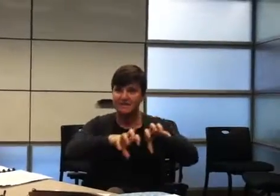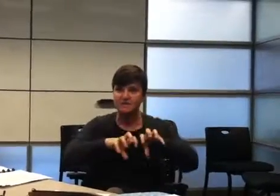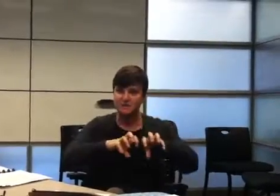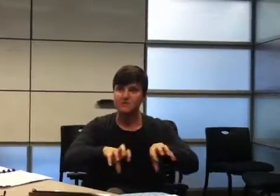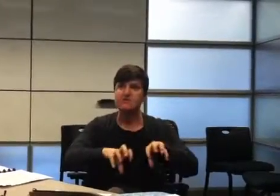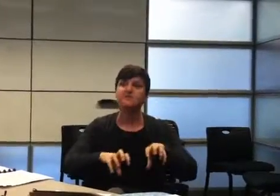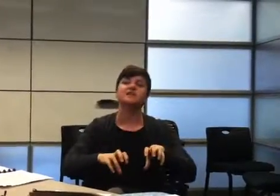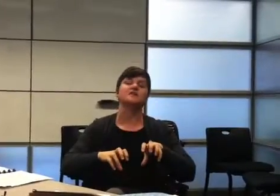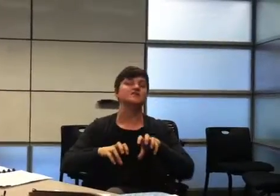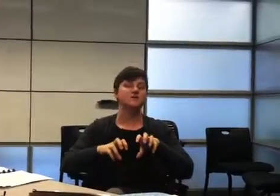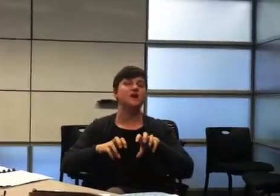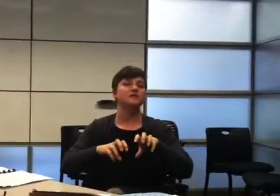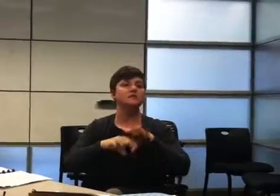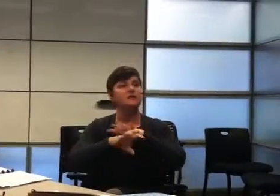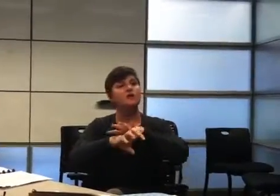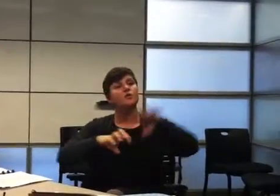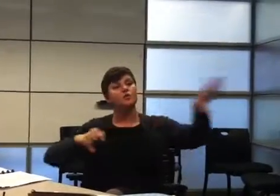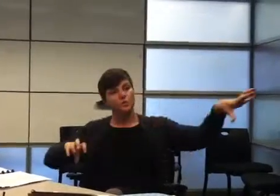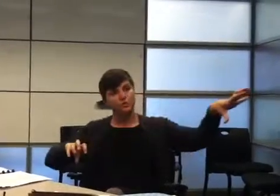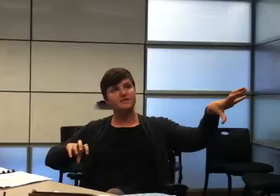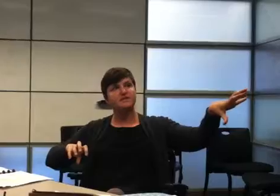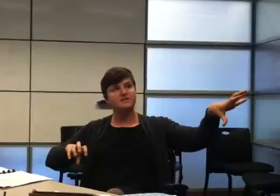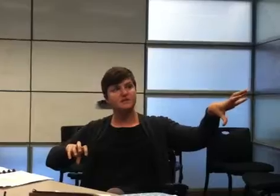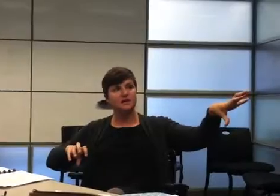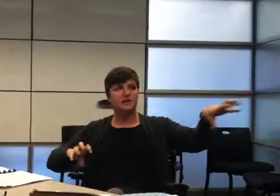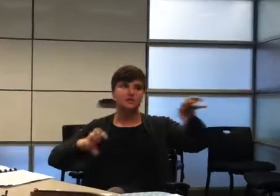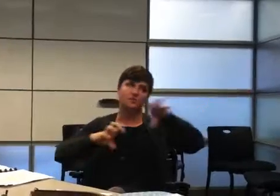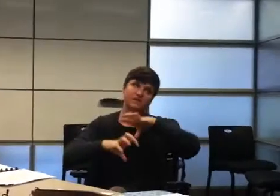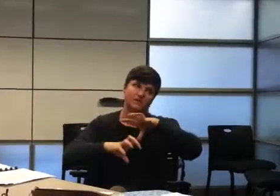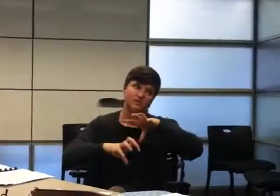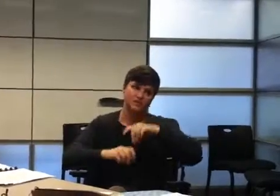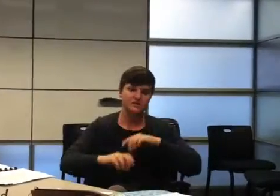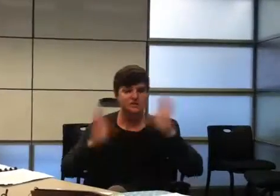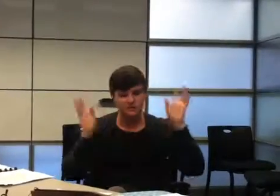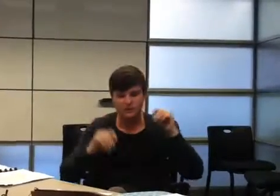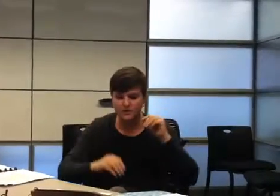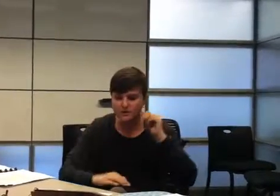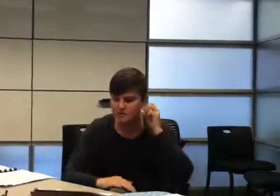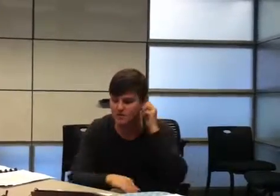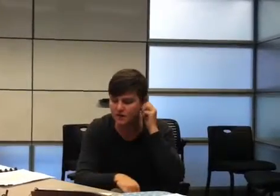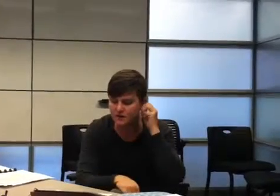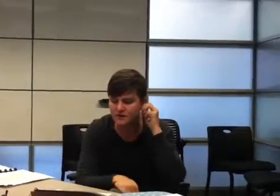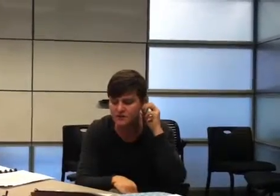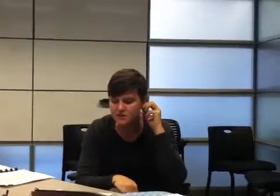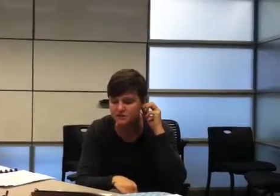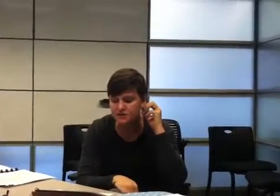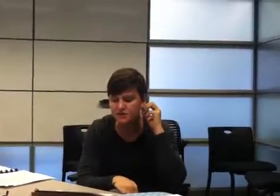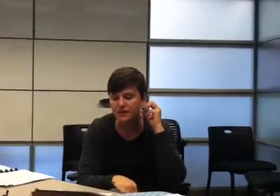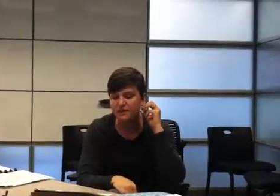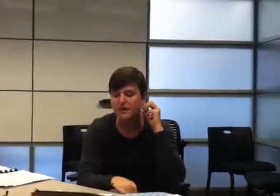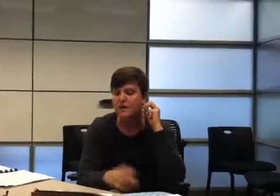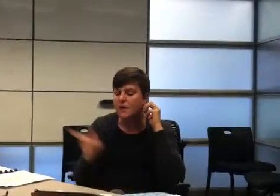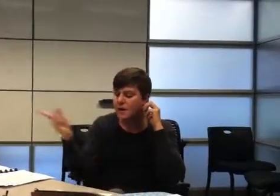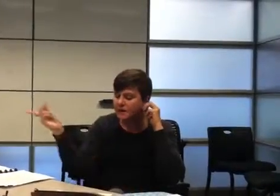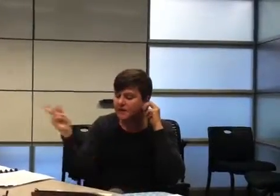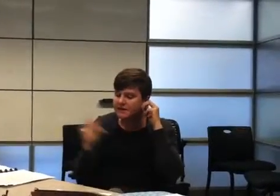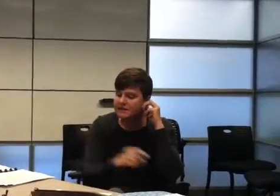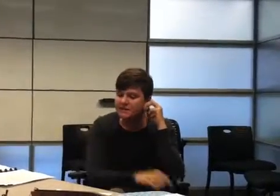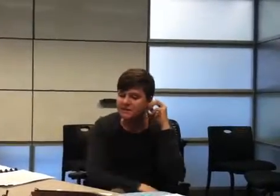its specific textuality? What does this elide? What does it point to? There's all kinds of things you can do with that. And then I hinted at